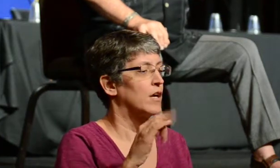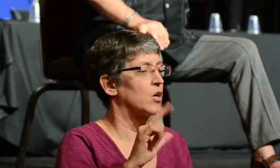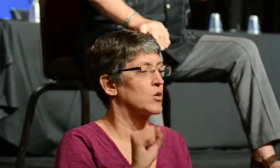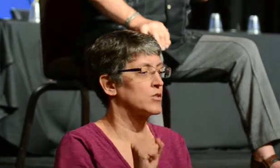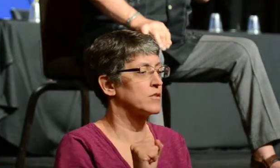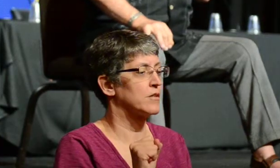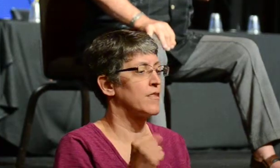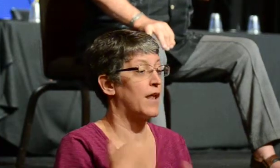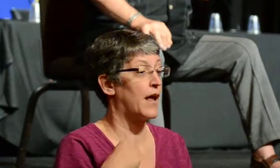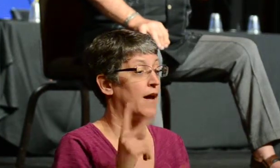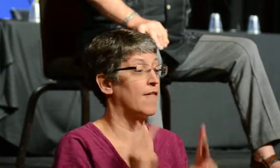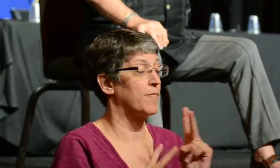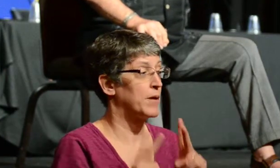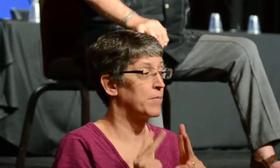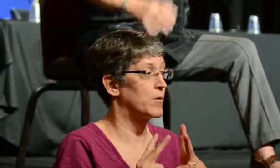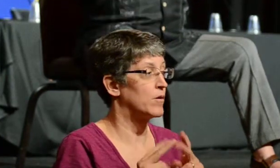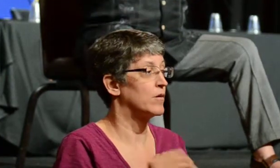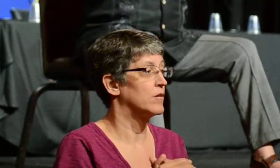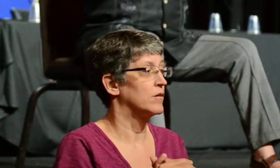that it'll require